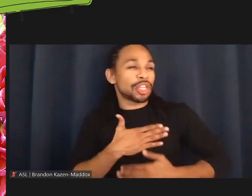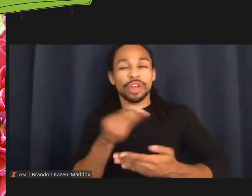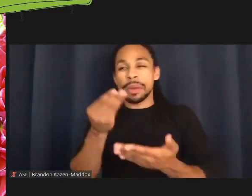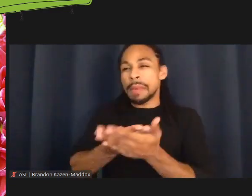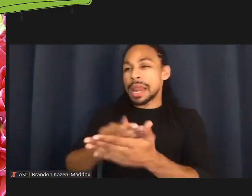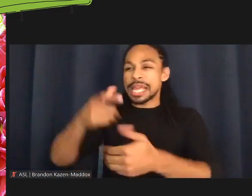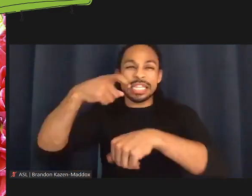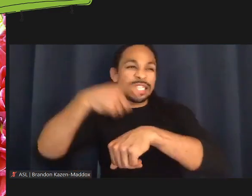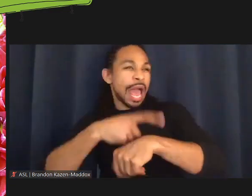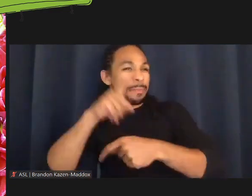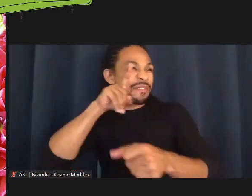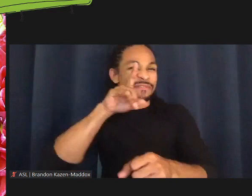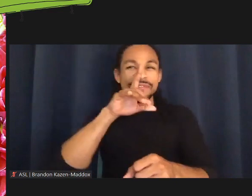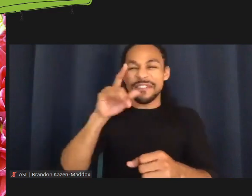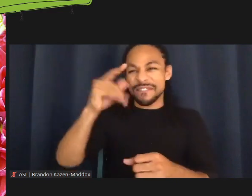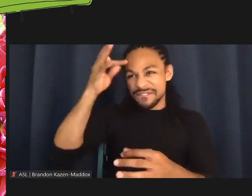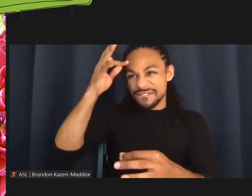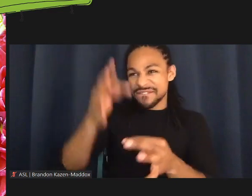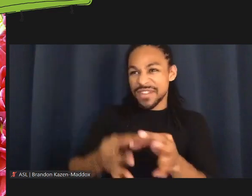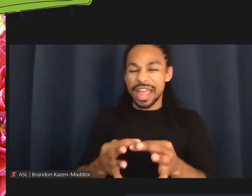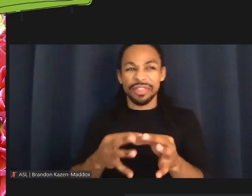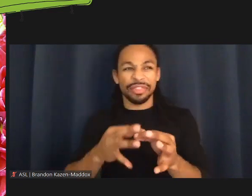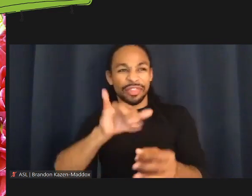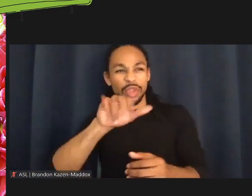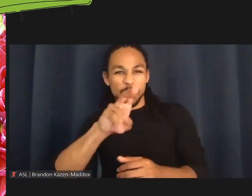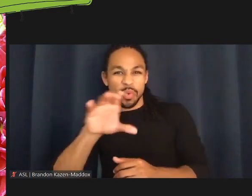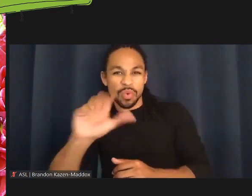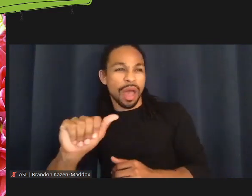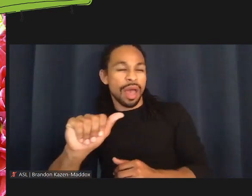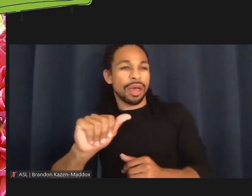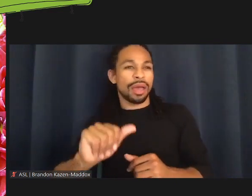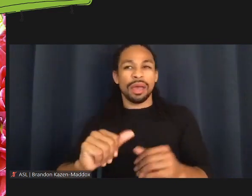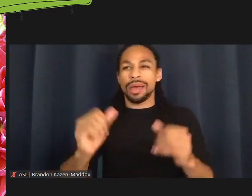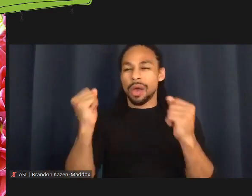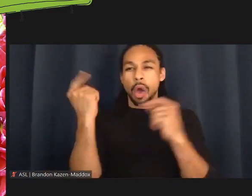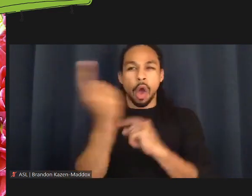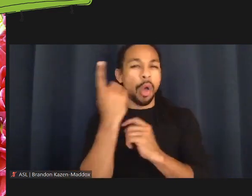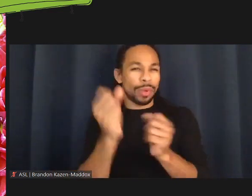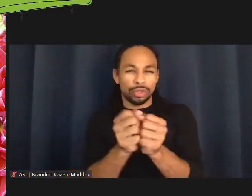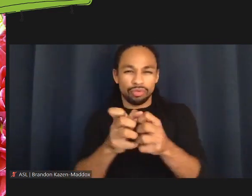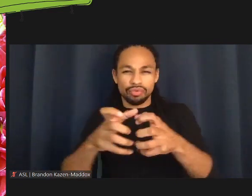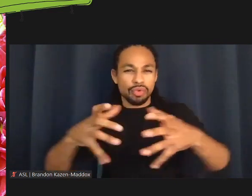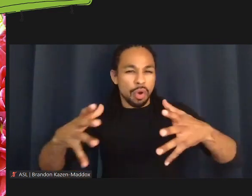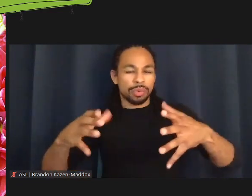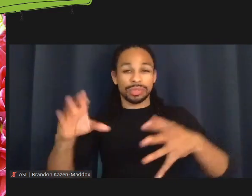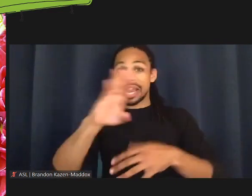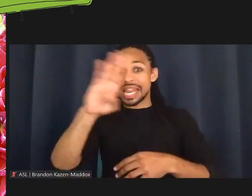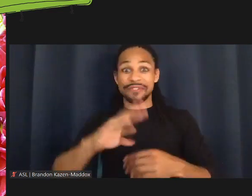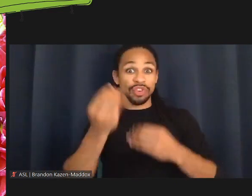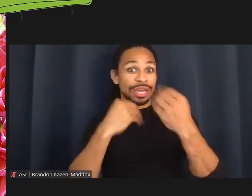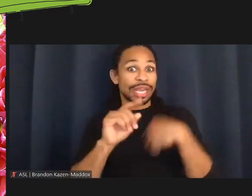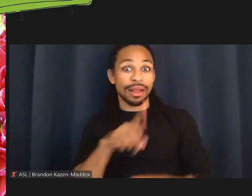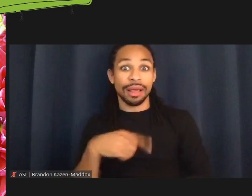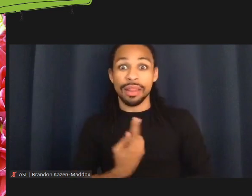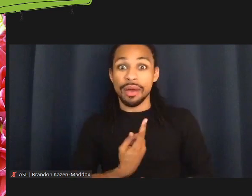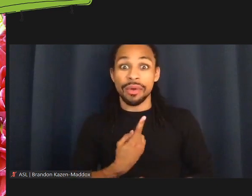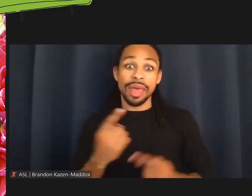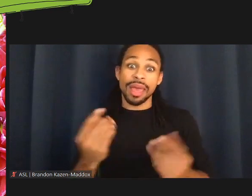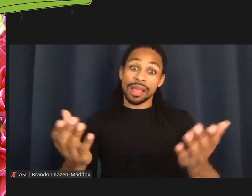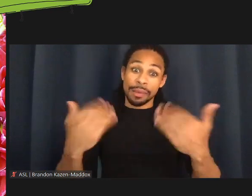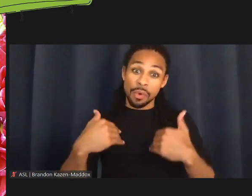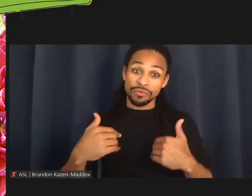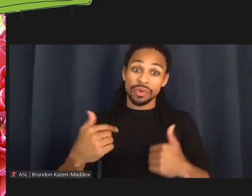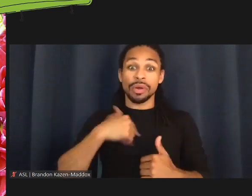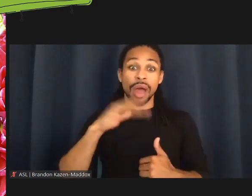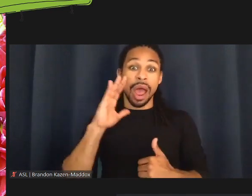one multiplies. We never eat alone. Come over, I will be a confidential lover to each one